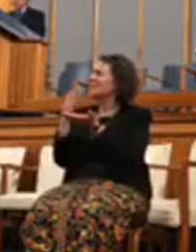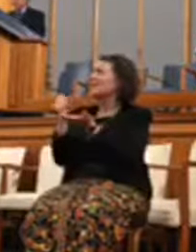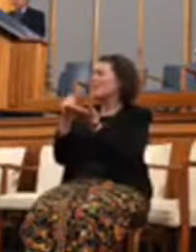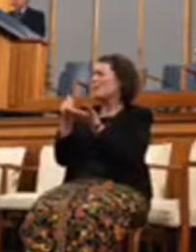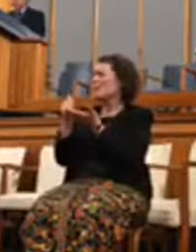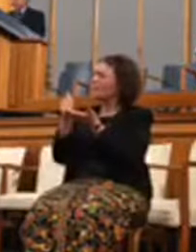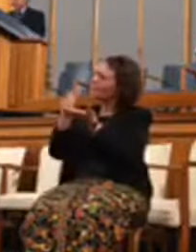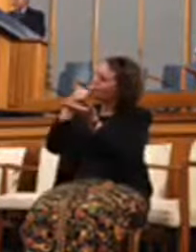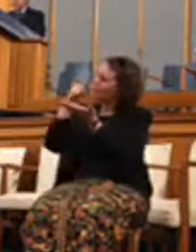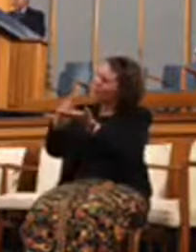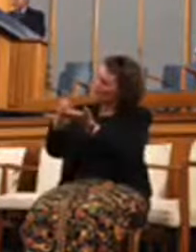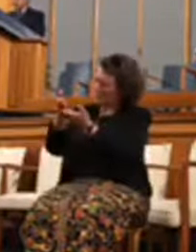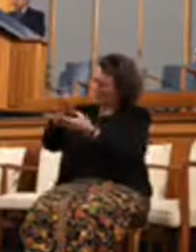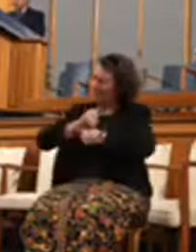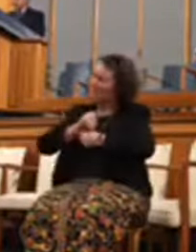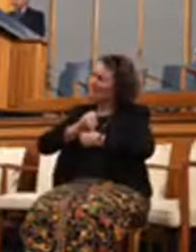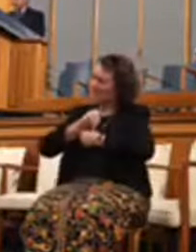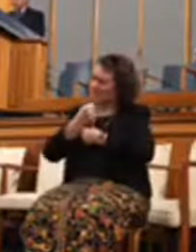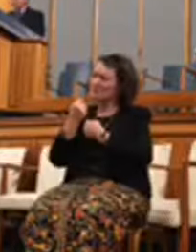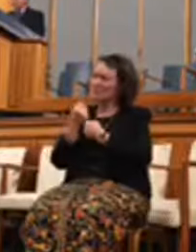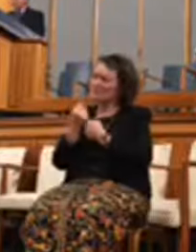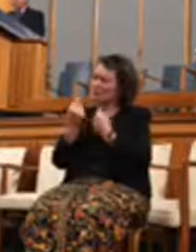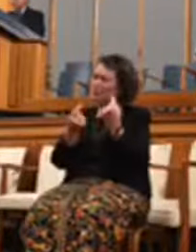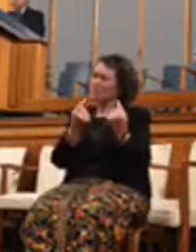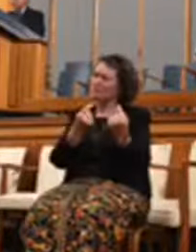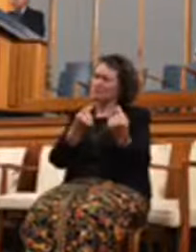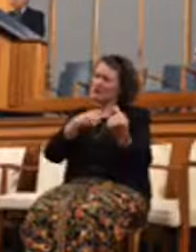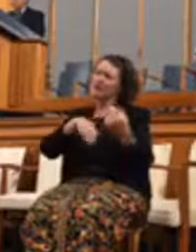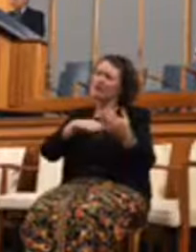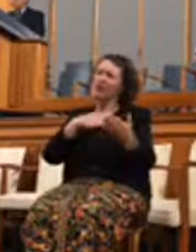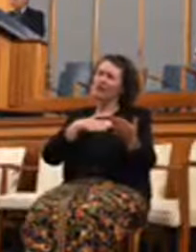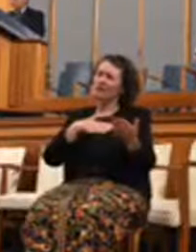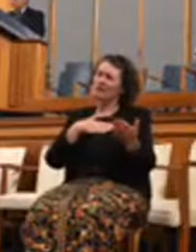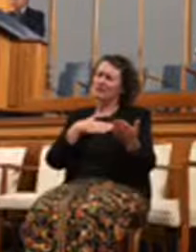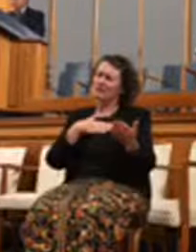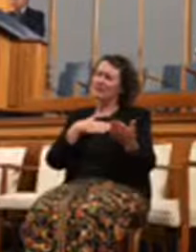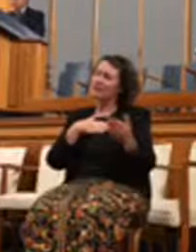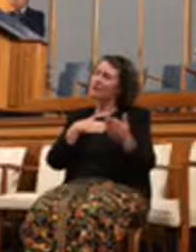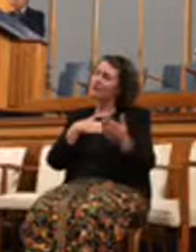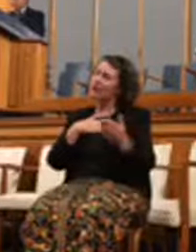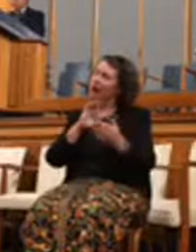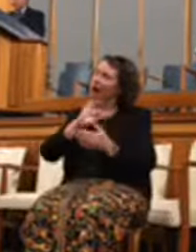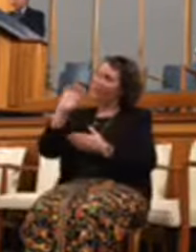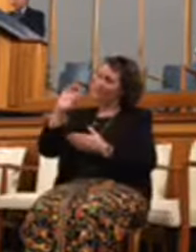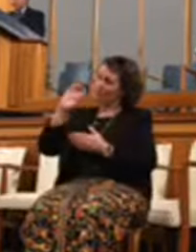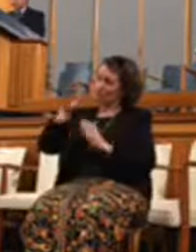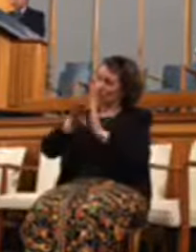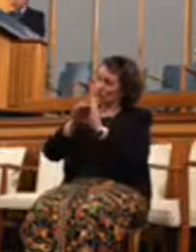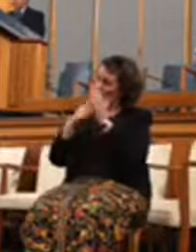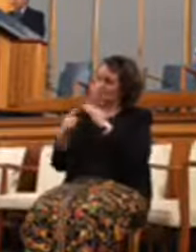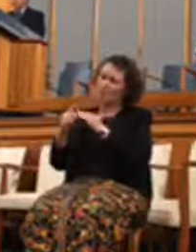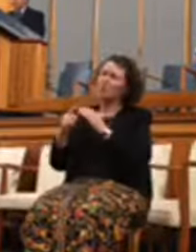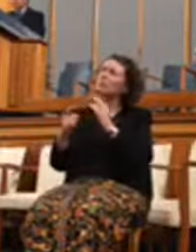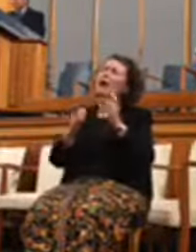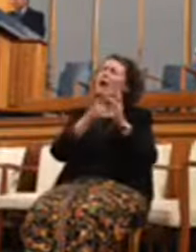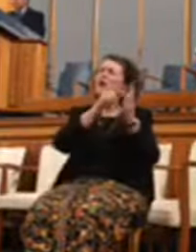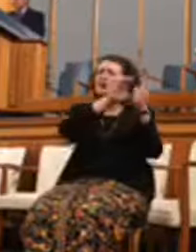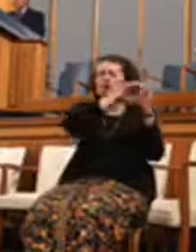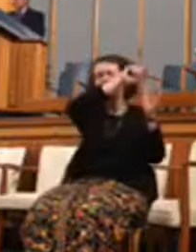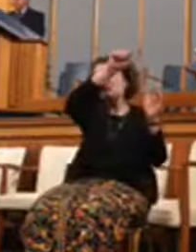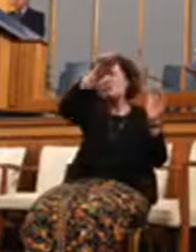the same blessings to other places where the gospel will be preached tonight and throughout this day, this Lord's